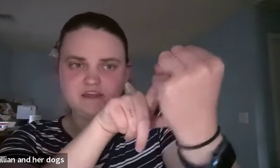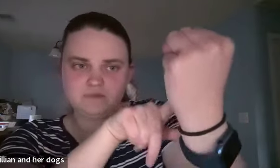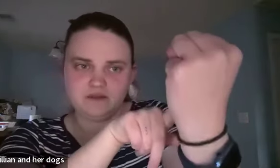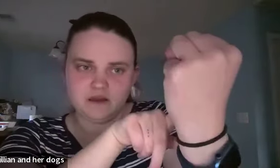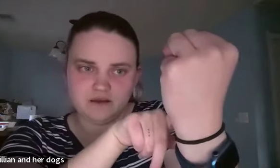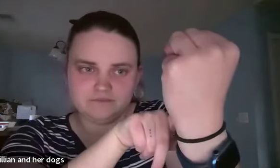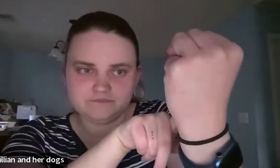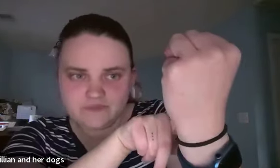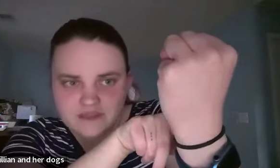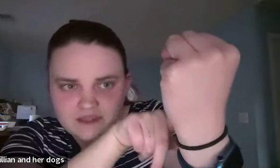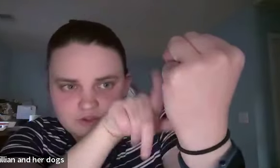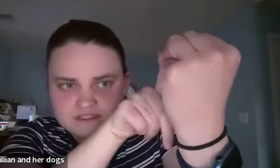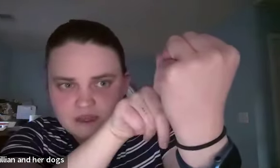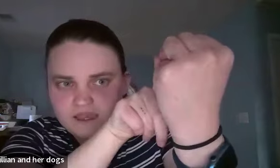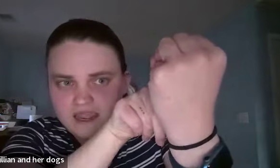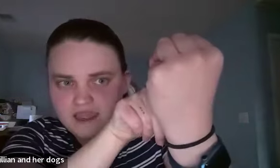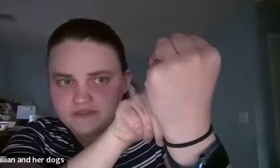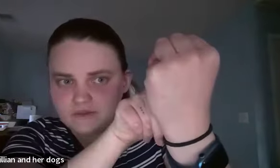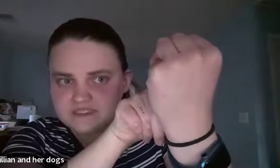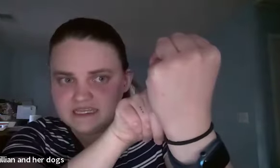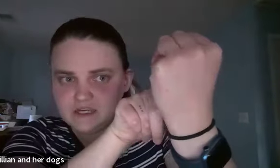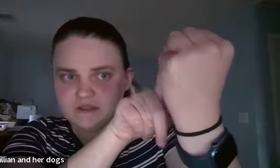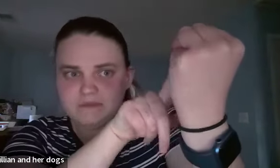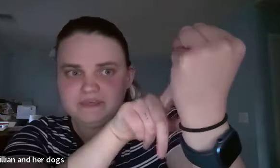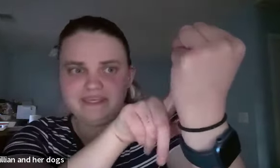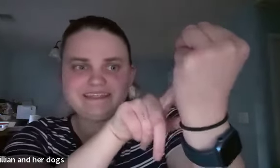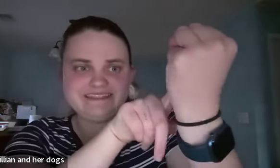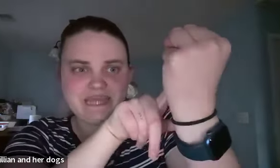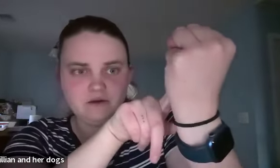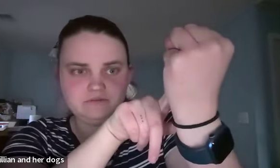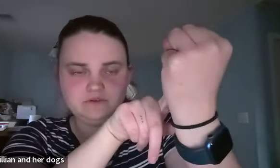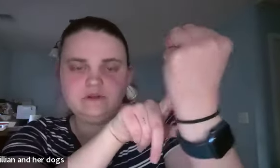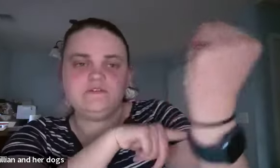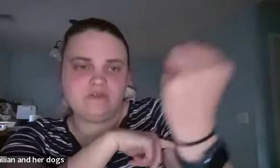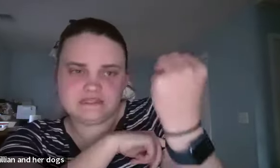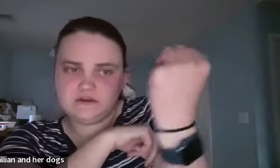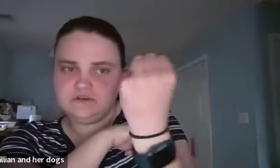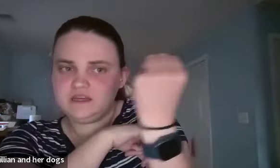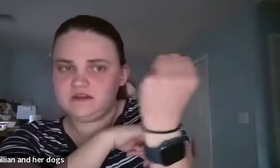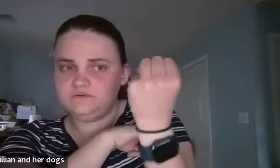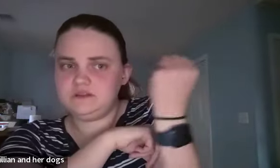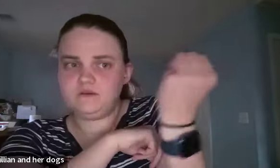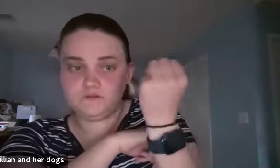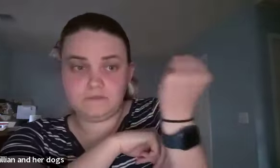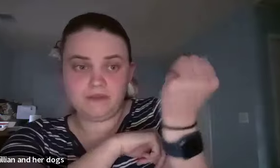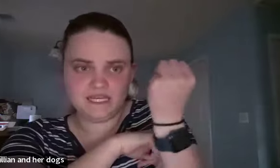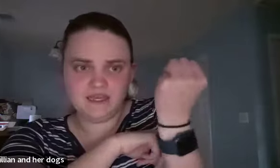sticking up. You can tell like I have a thumb sticking here, like my pinky is down. That's how you can kind of really look for the